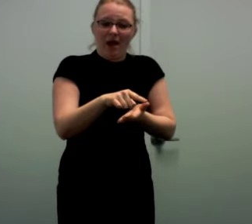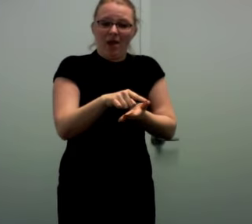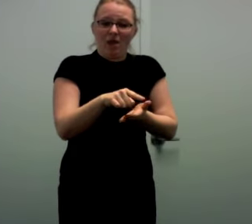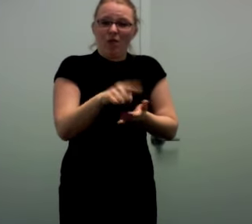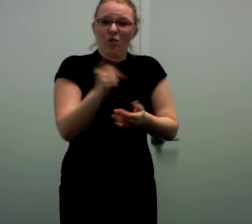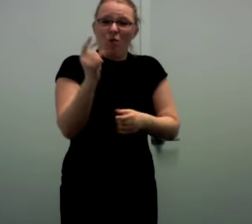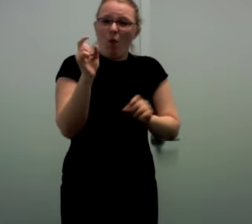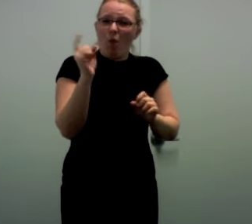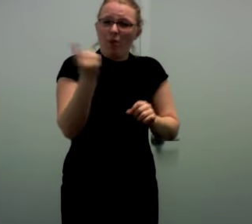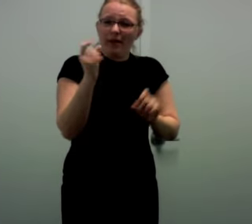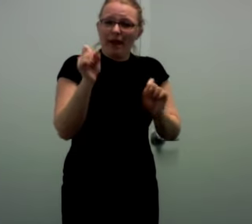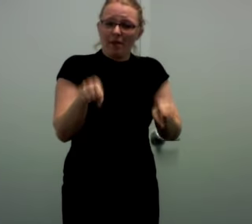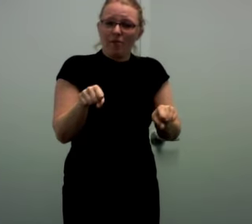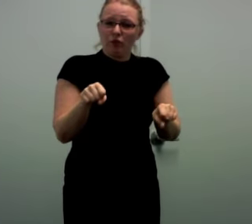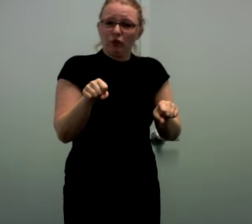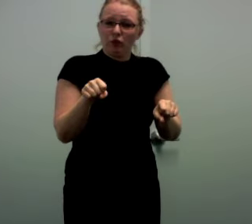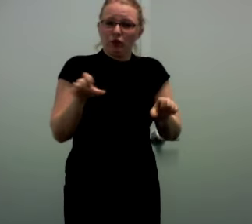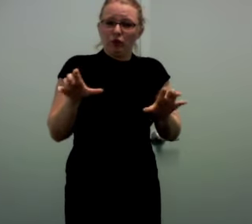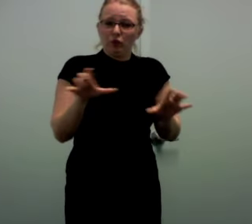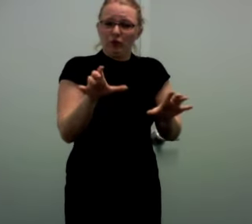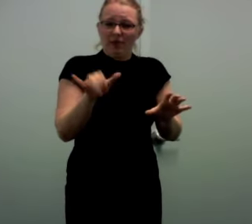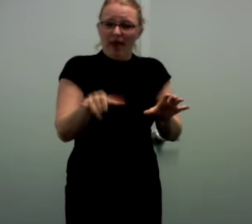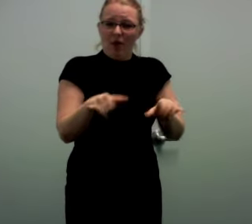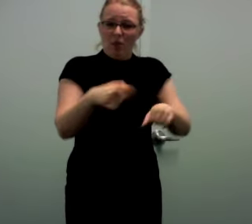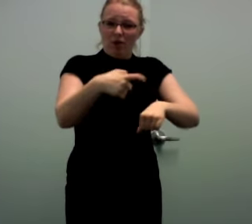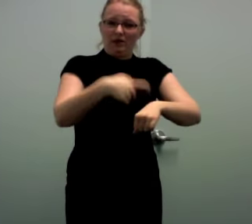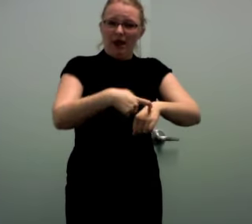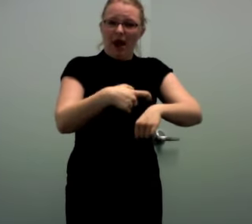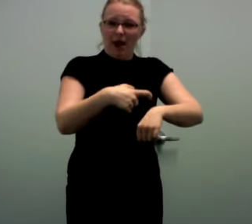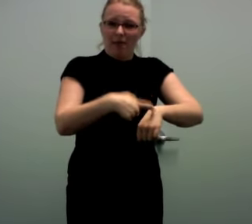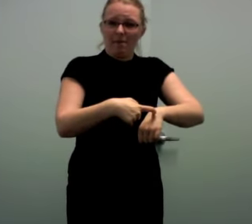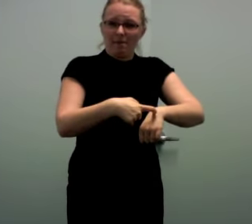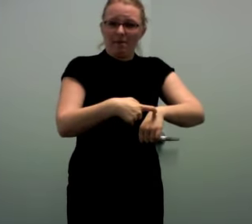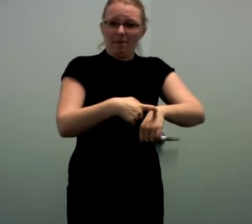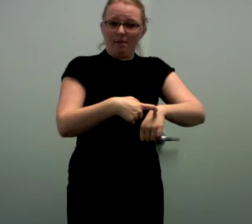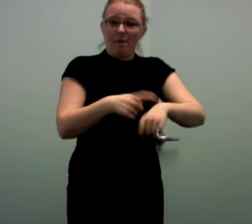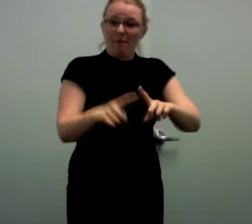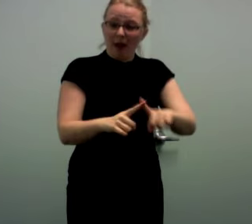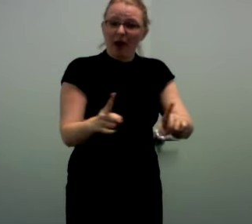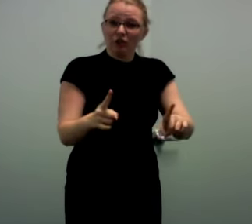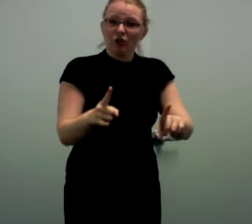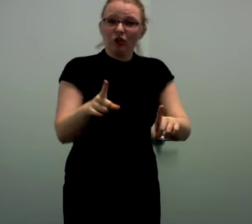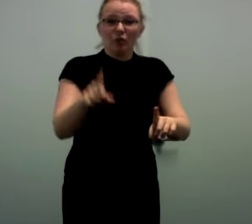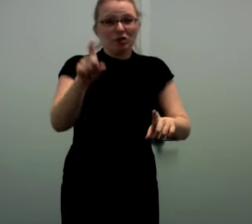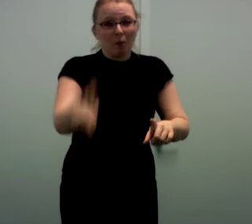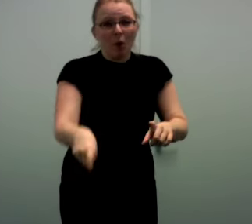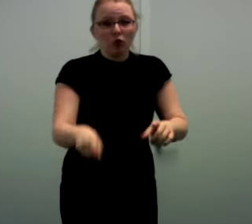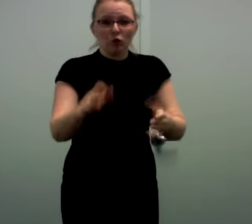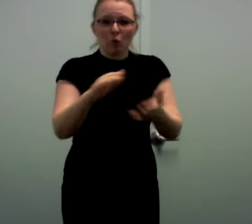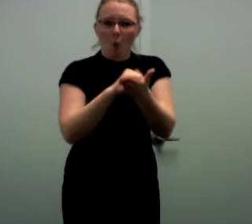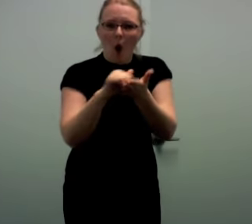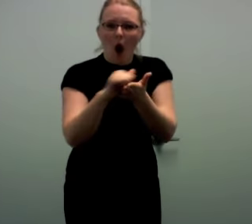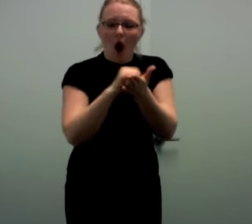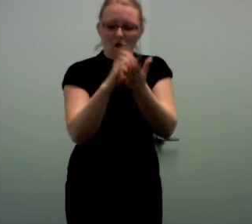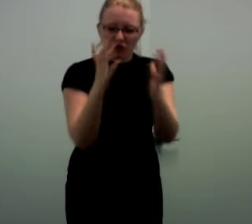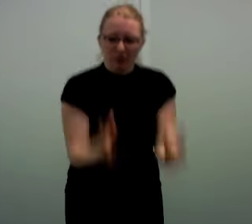time, and among them was cleaning out the waste barrels. Every spring they did